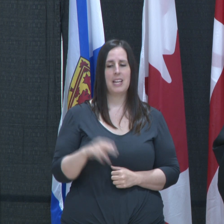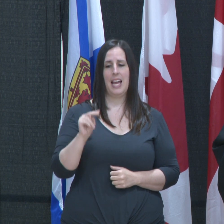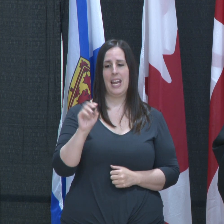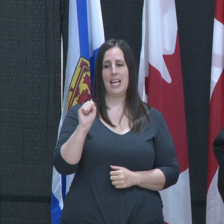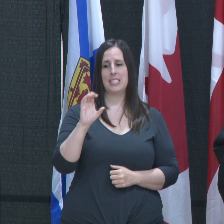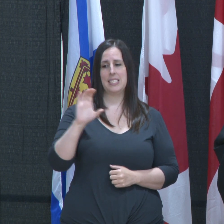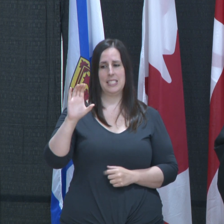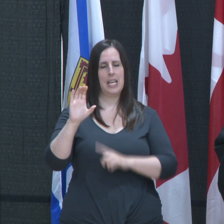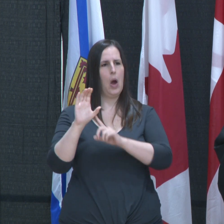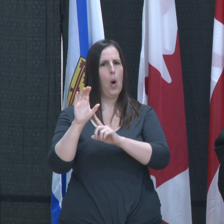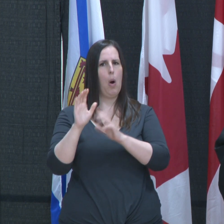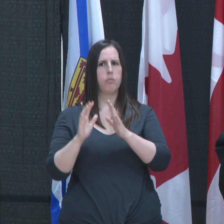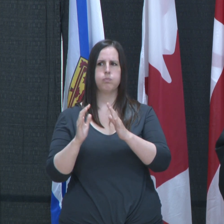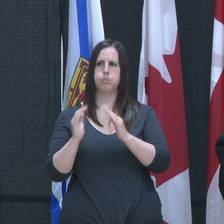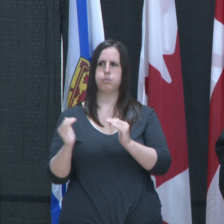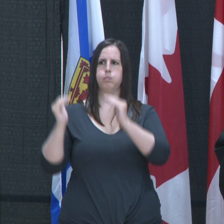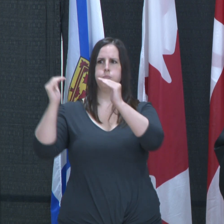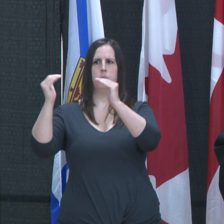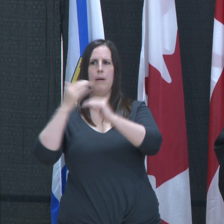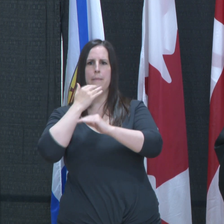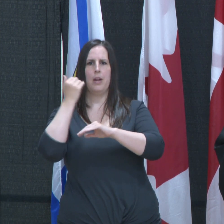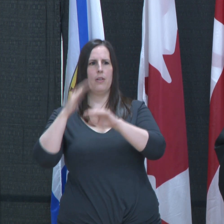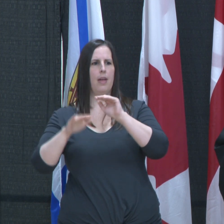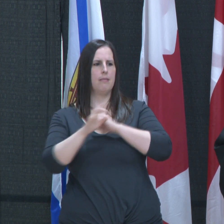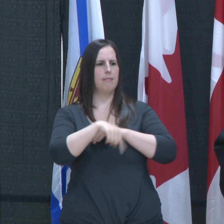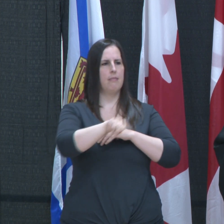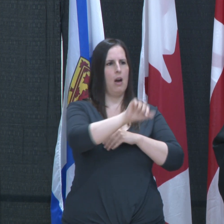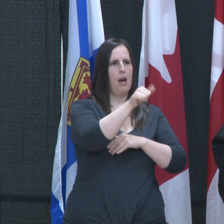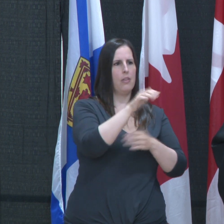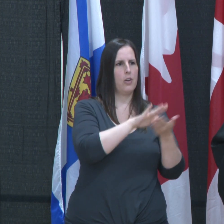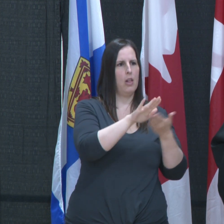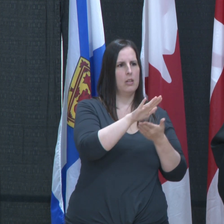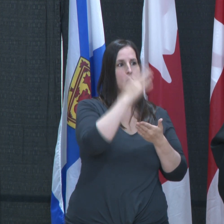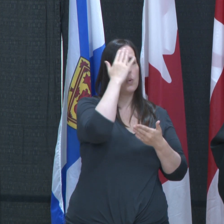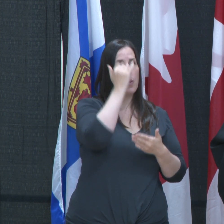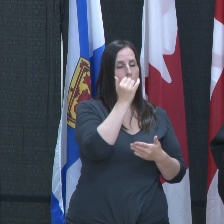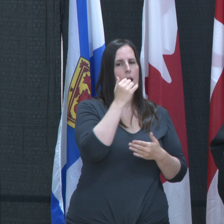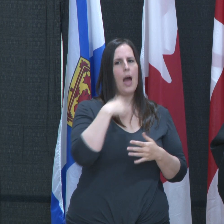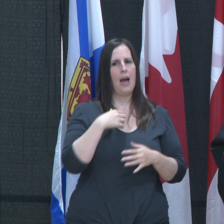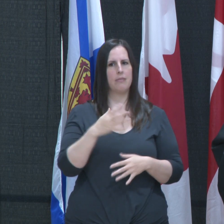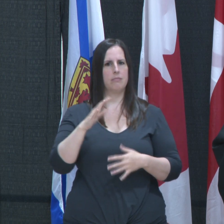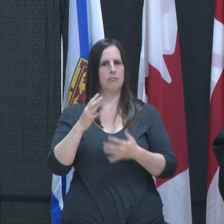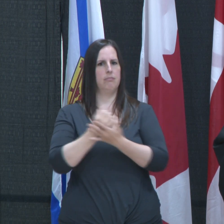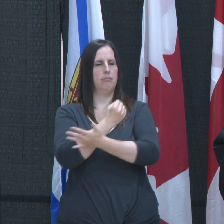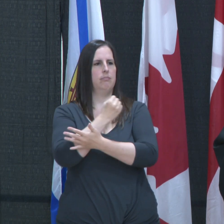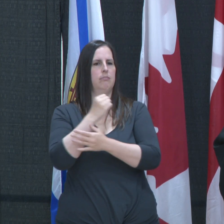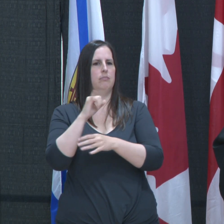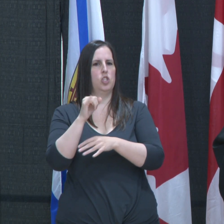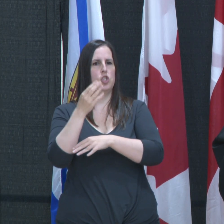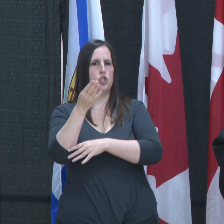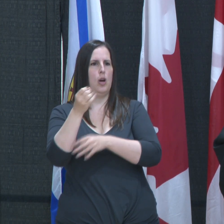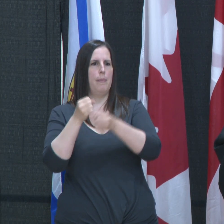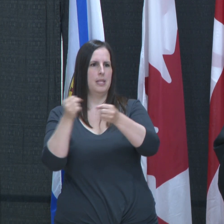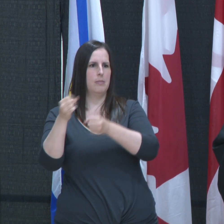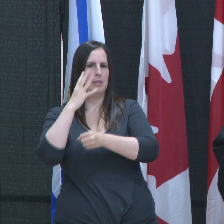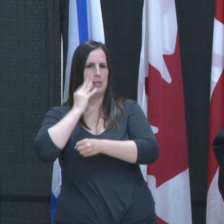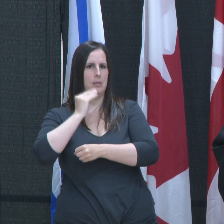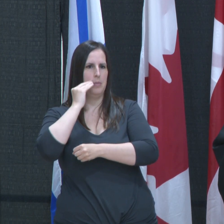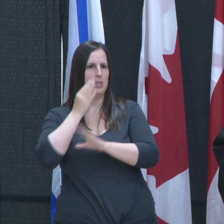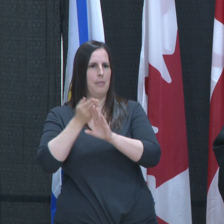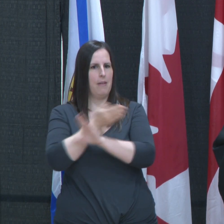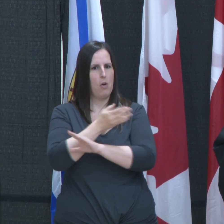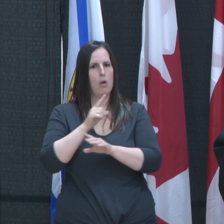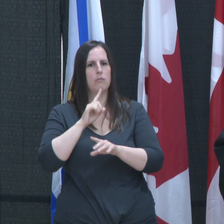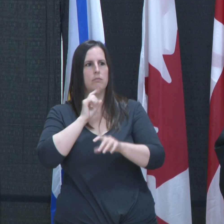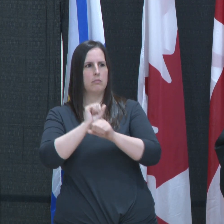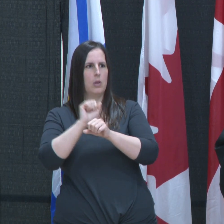other colleges because it is great that we get the experience of job placement before we encounter employment. I